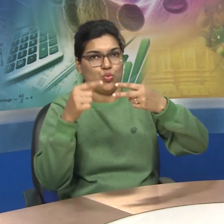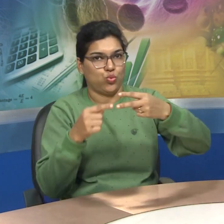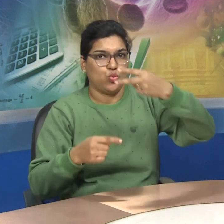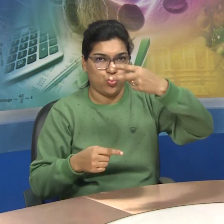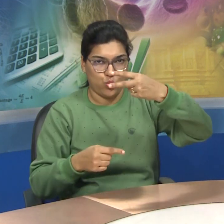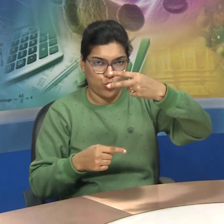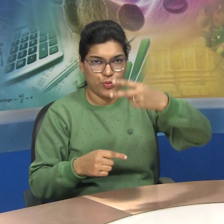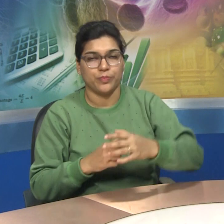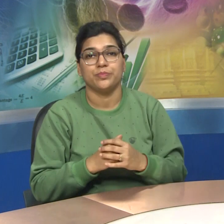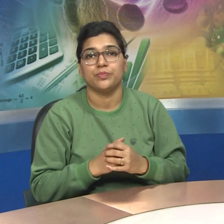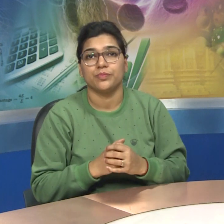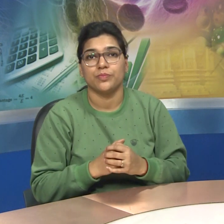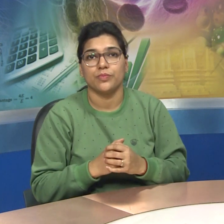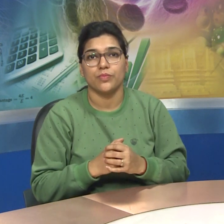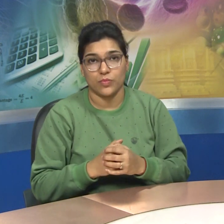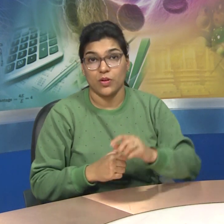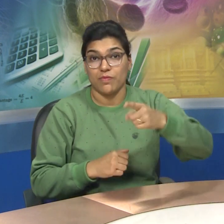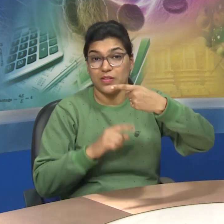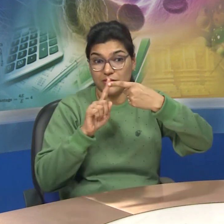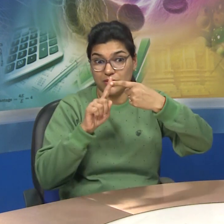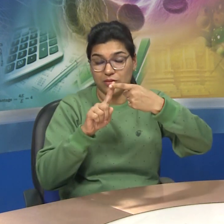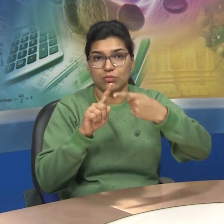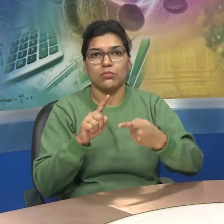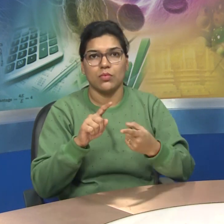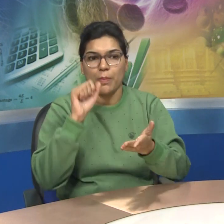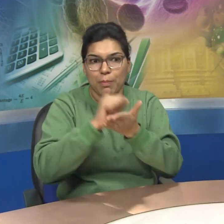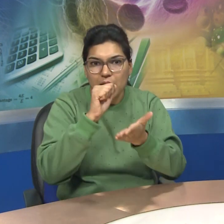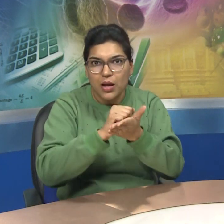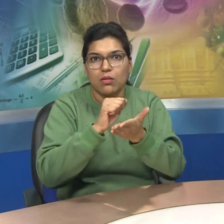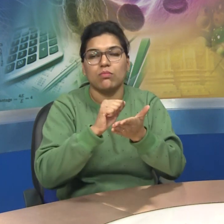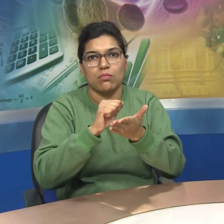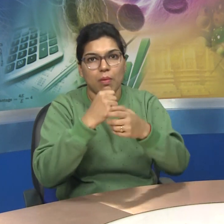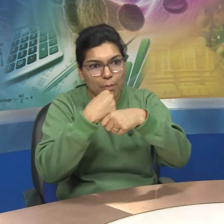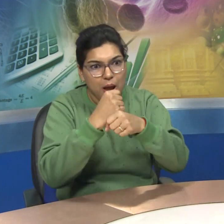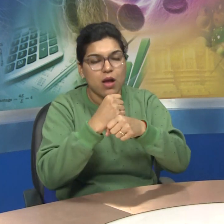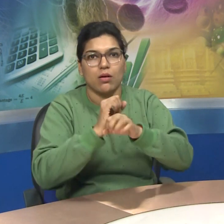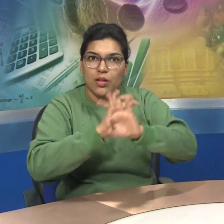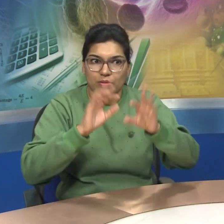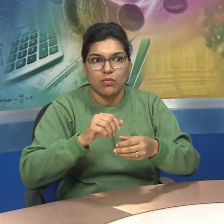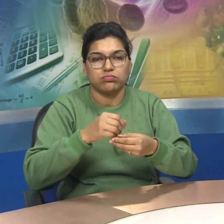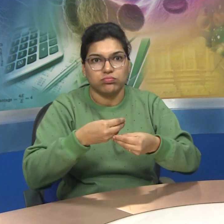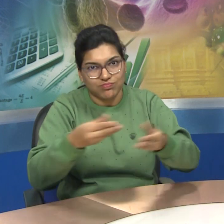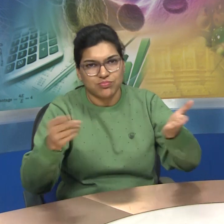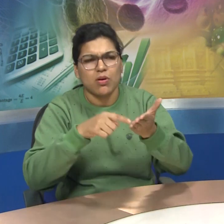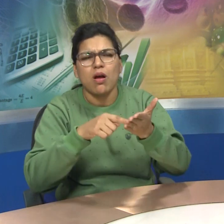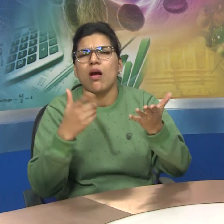has two forms. The first one is paper-based documentary sources.